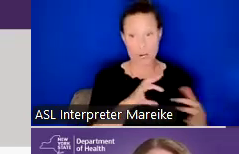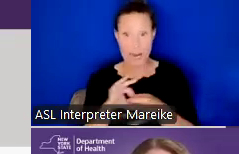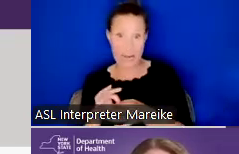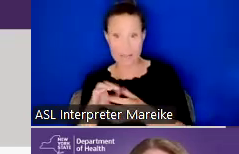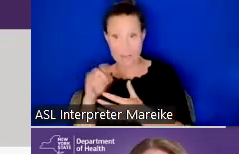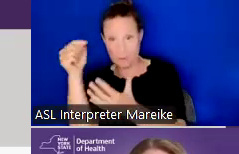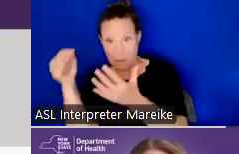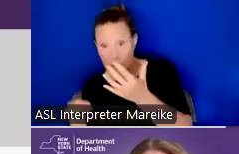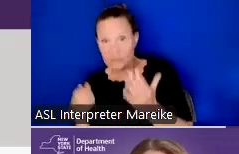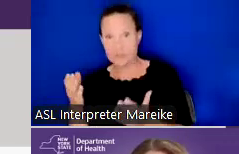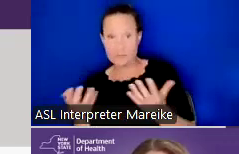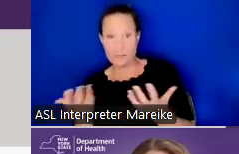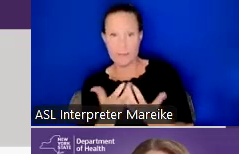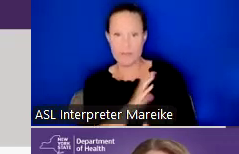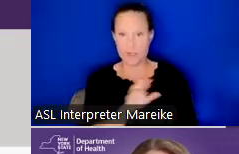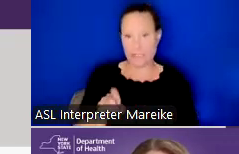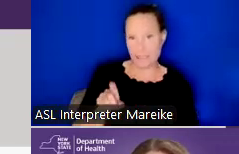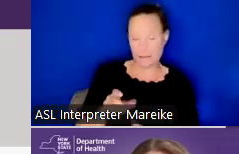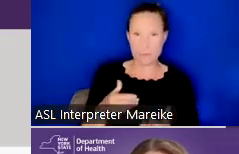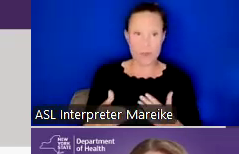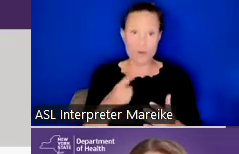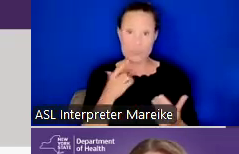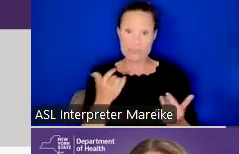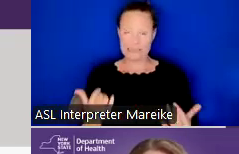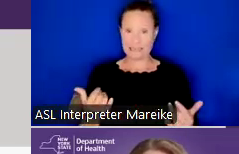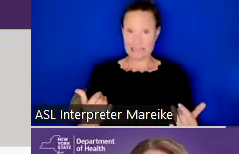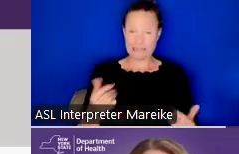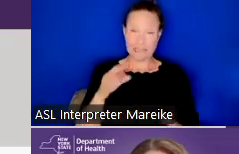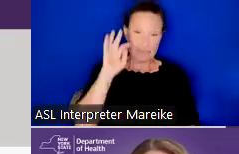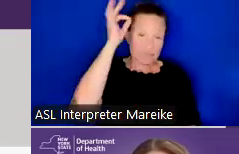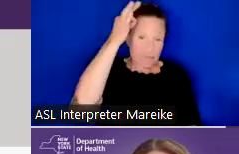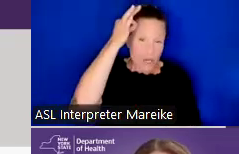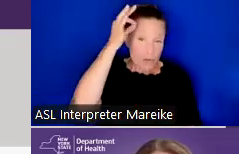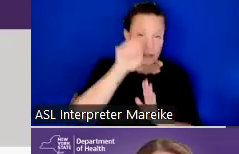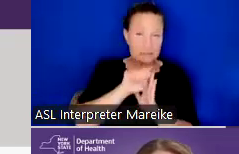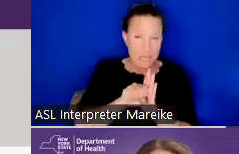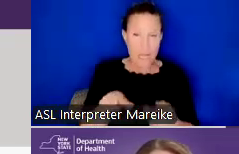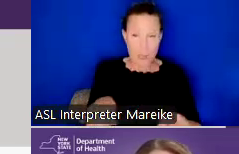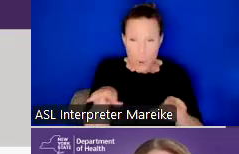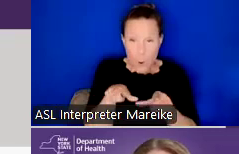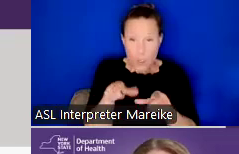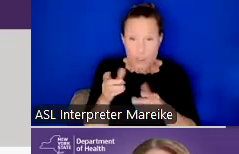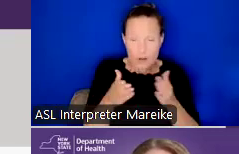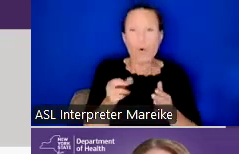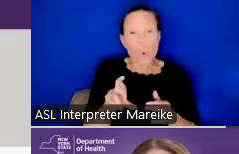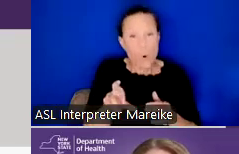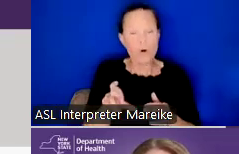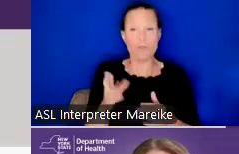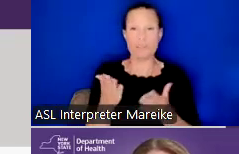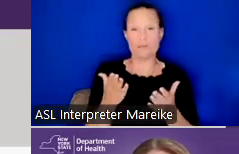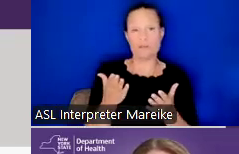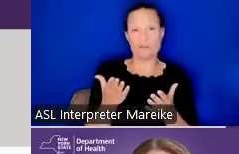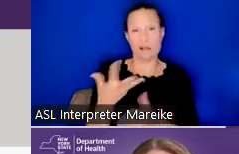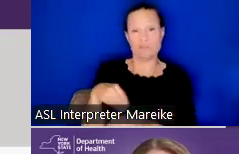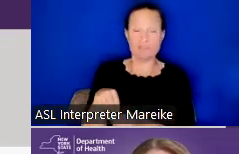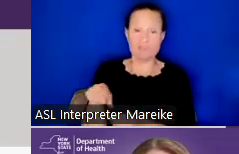right for them, whether these are existing federal, state, or local services or services that are part of the